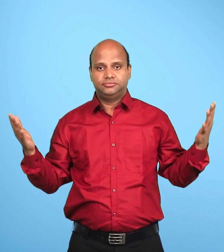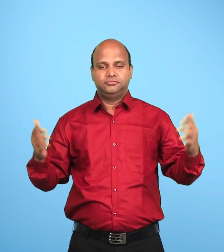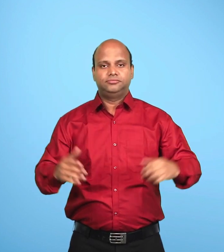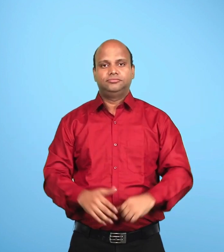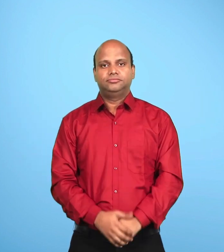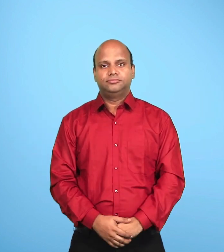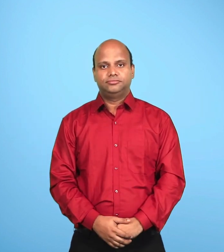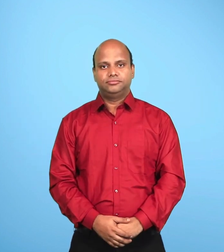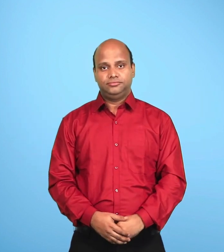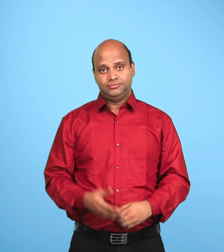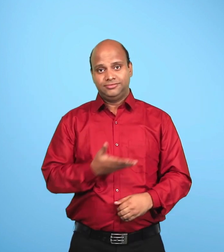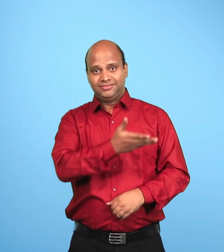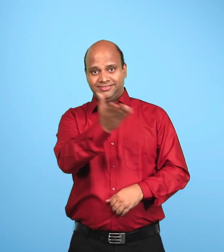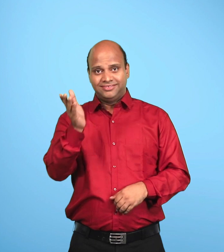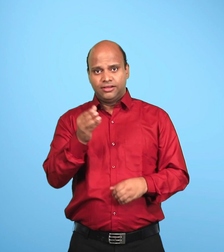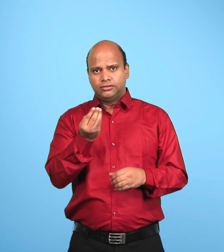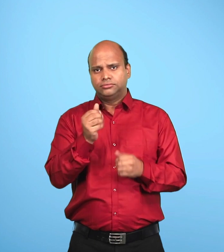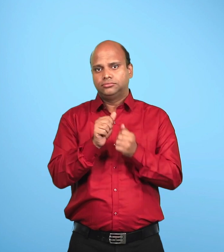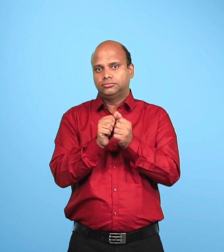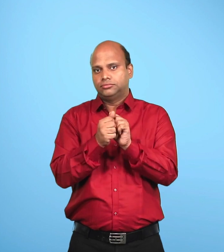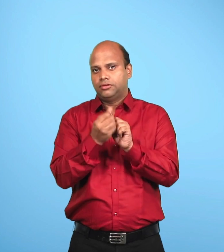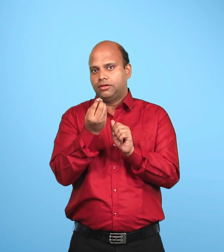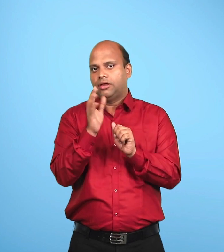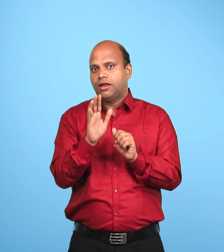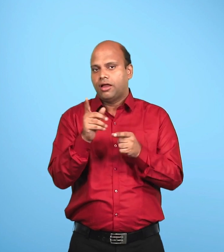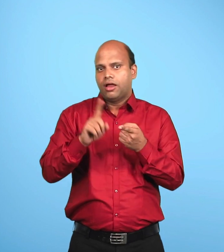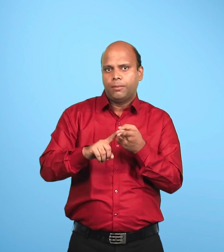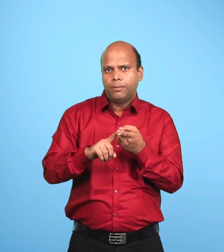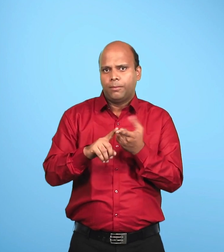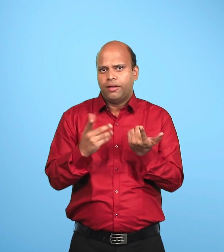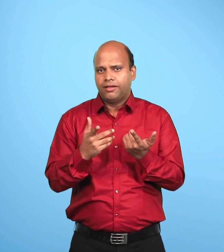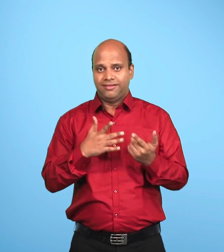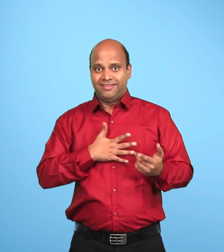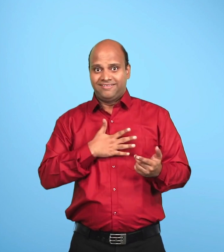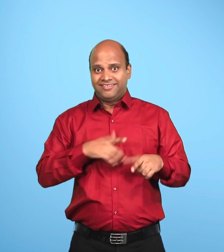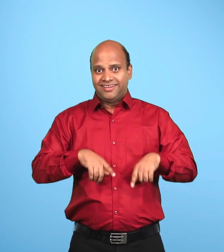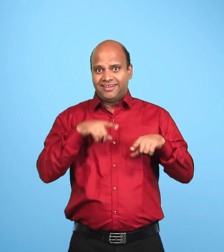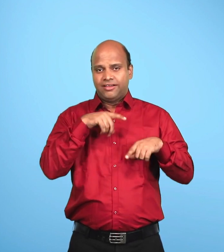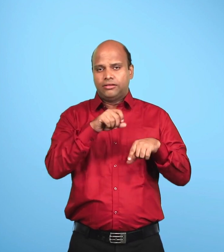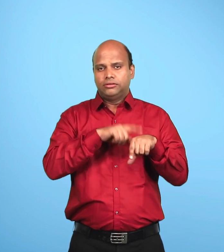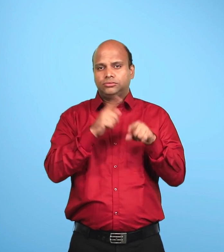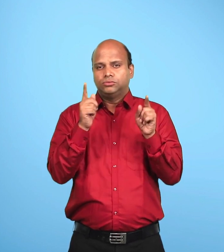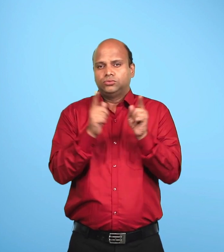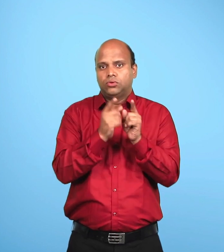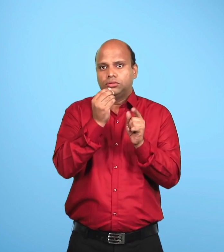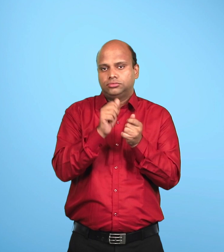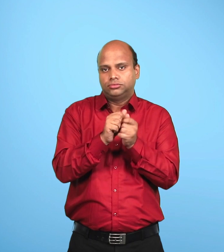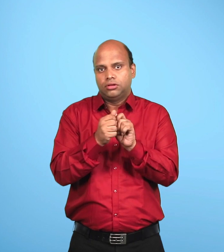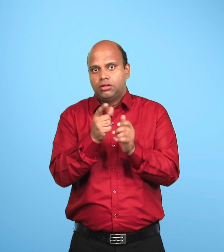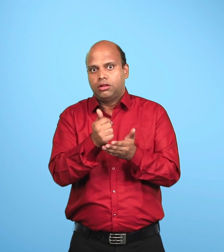world. There are some changes that can happen in an organism over a short period